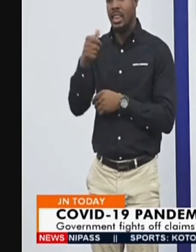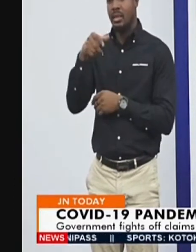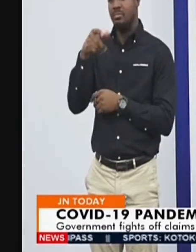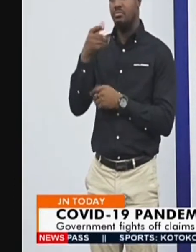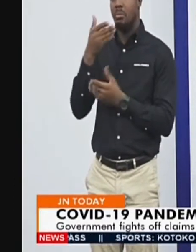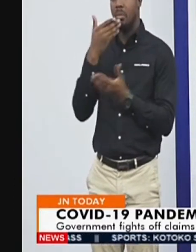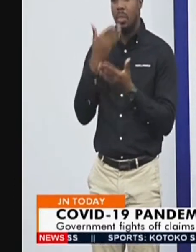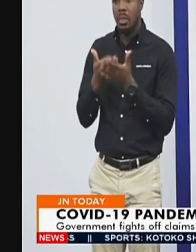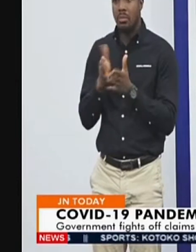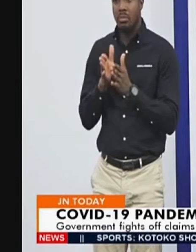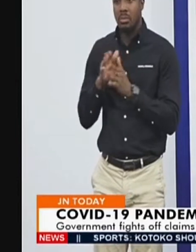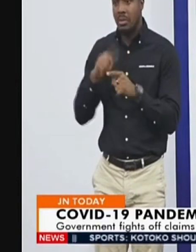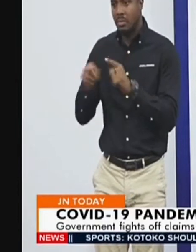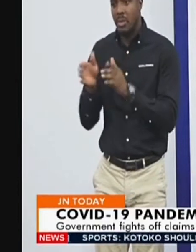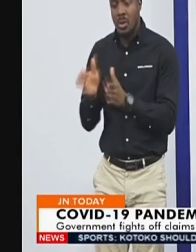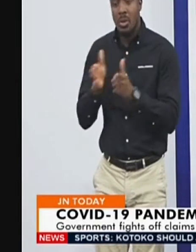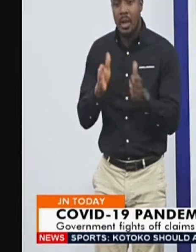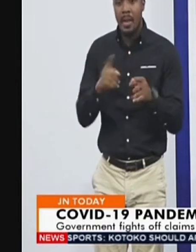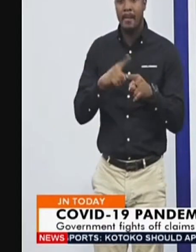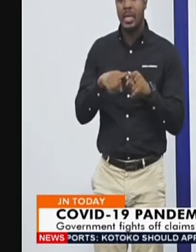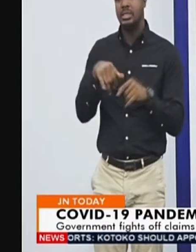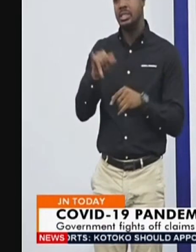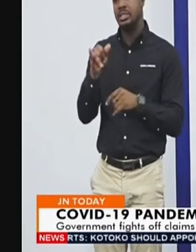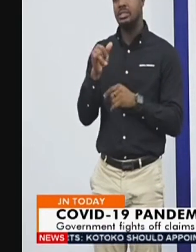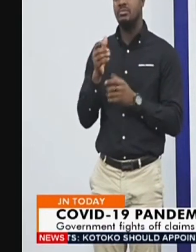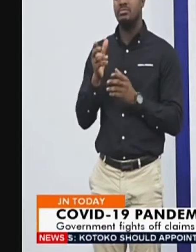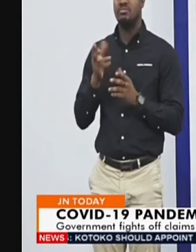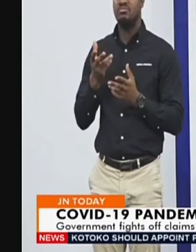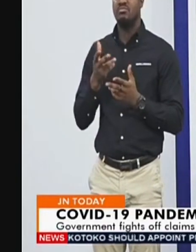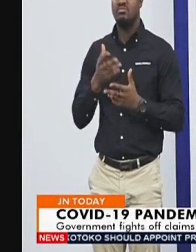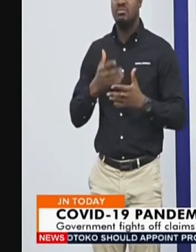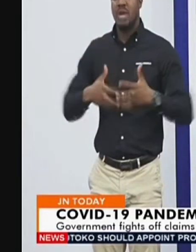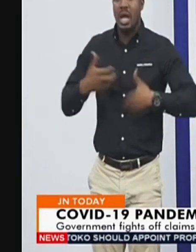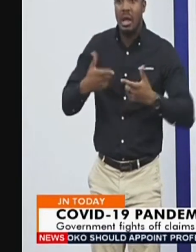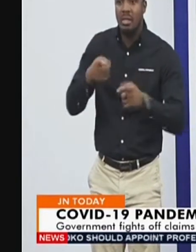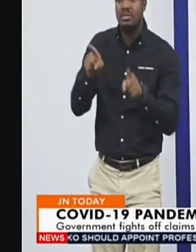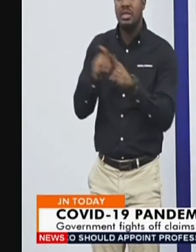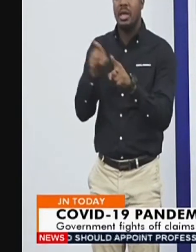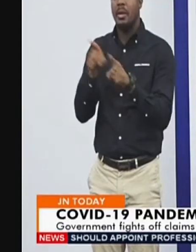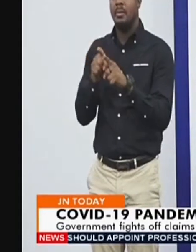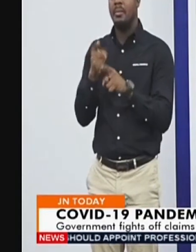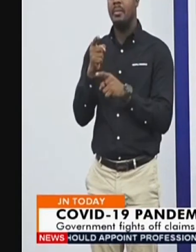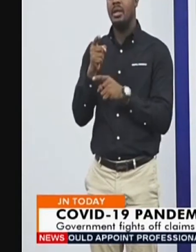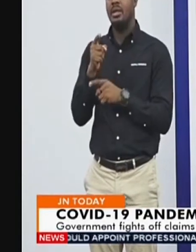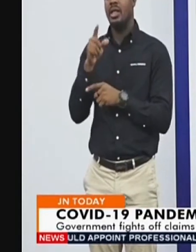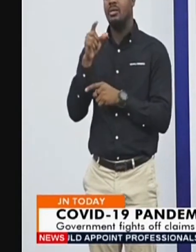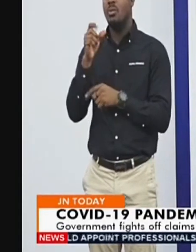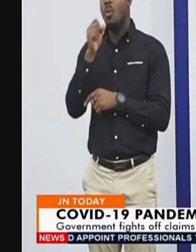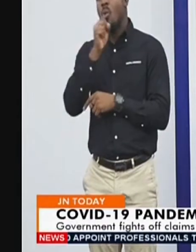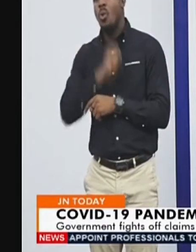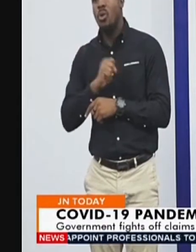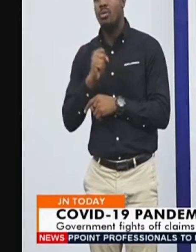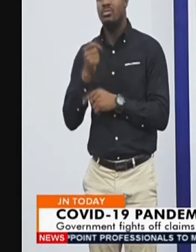pragmatic alternatives, but merely rehash those same lame queries